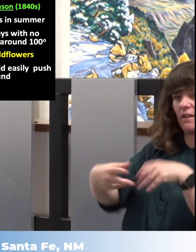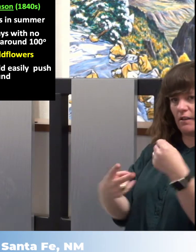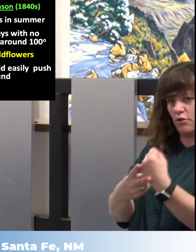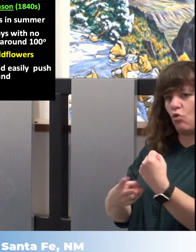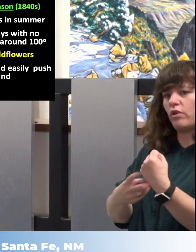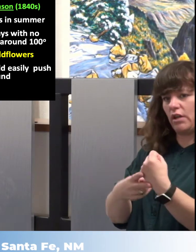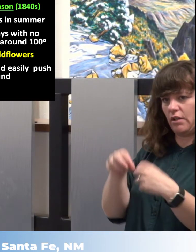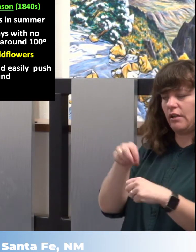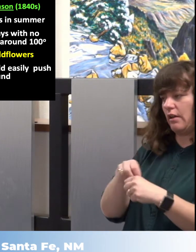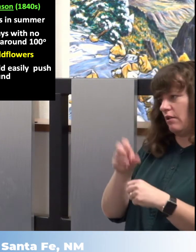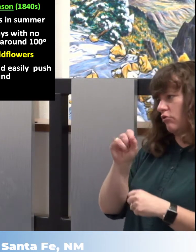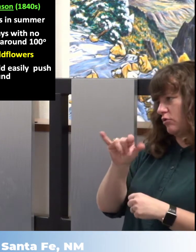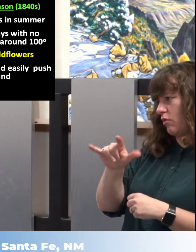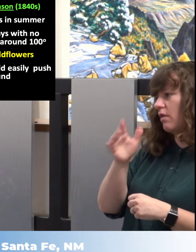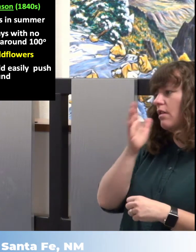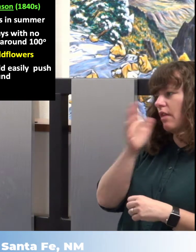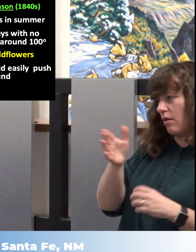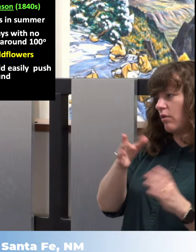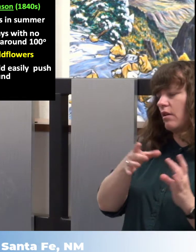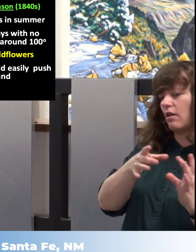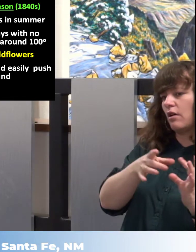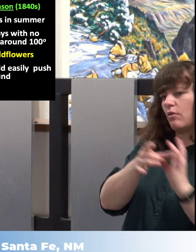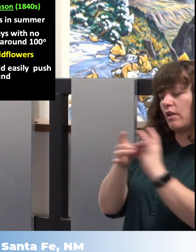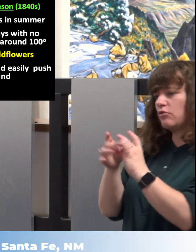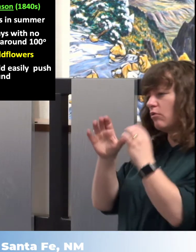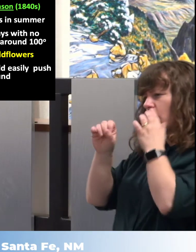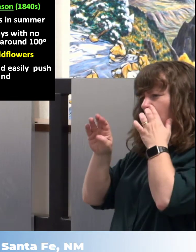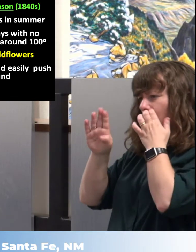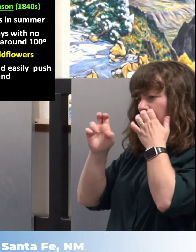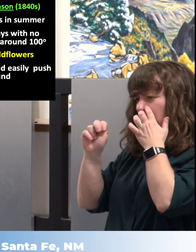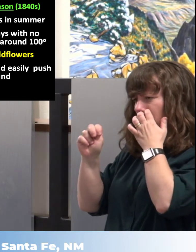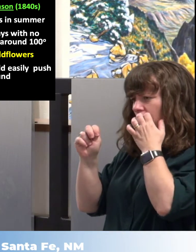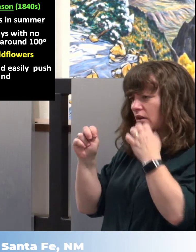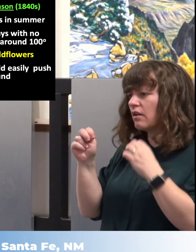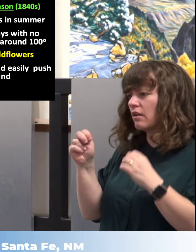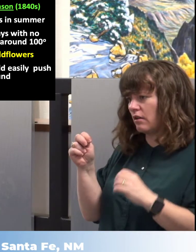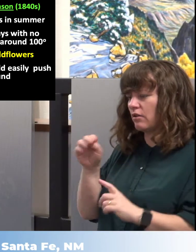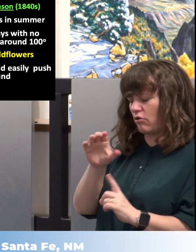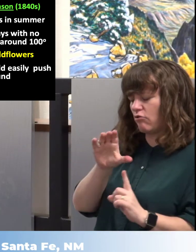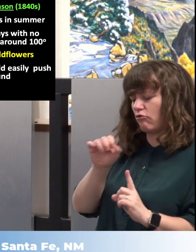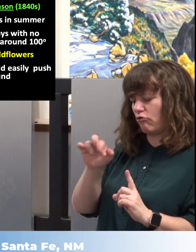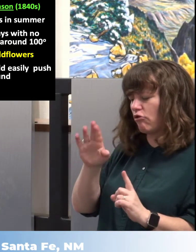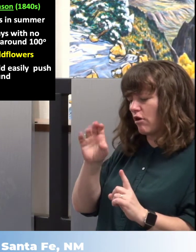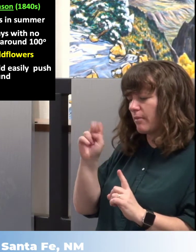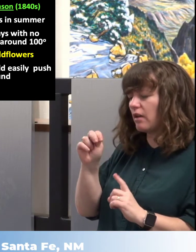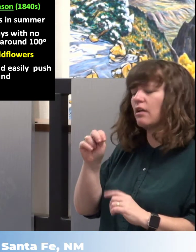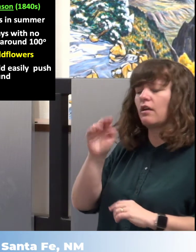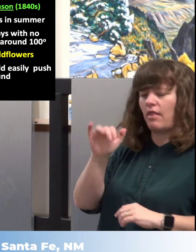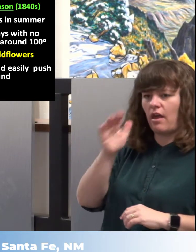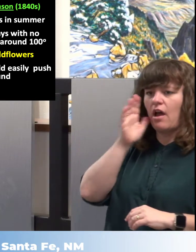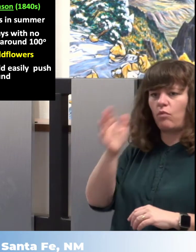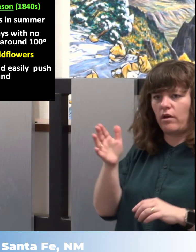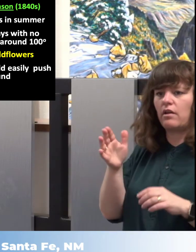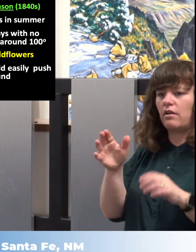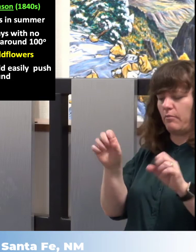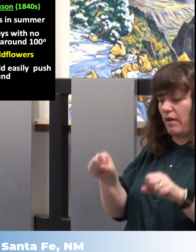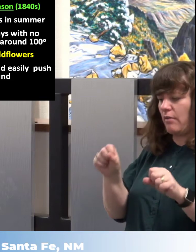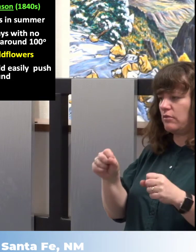which is going to relate to its carbon content because that's going to be the thing that is going to enable good